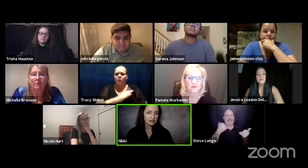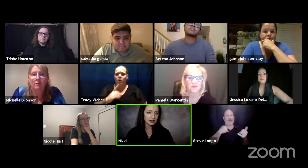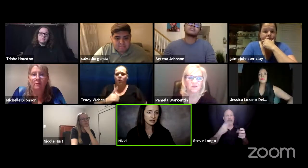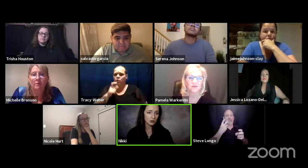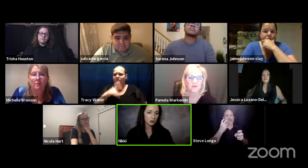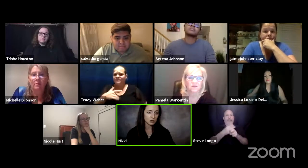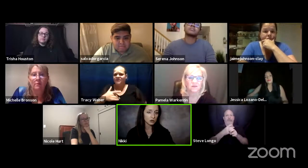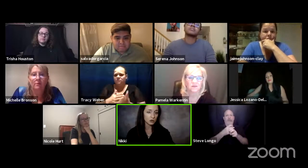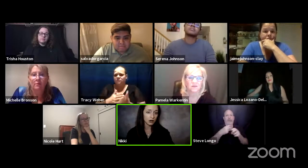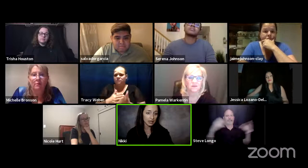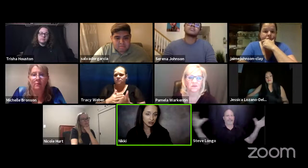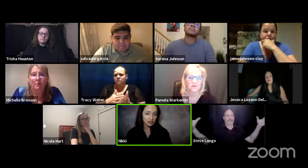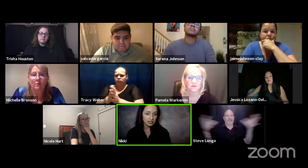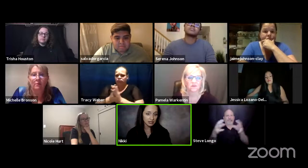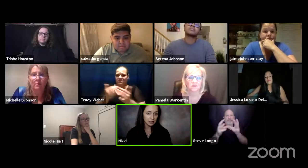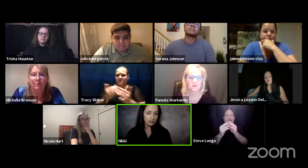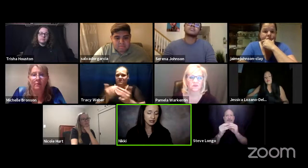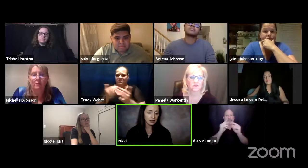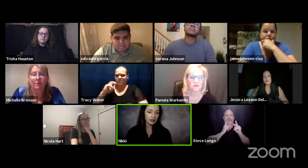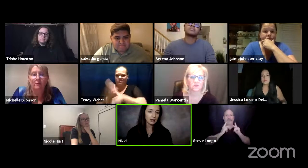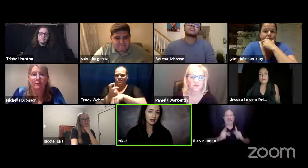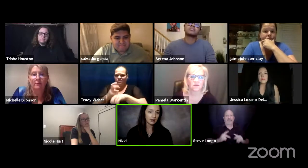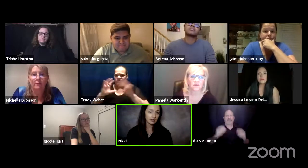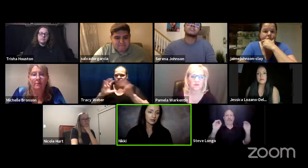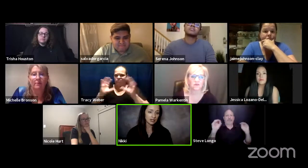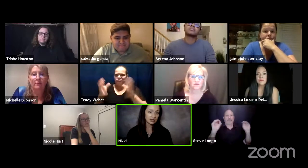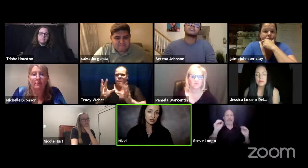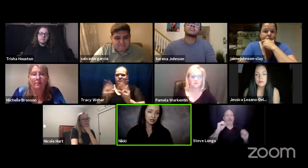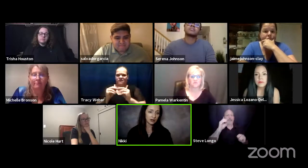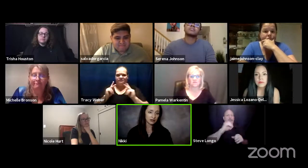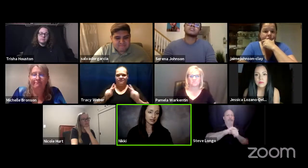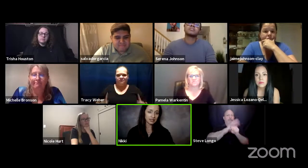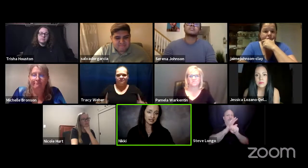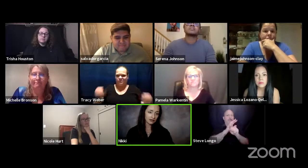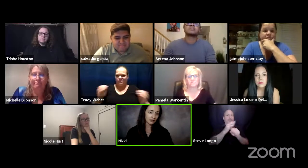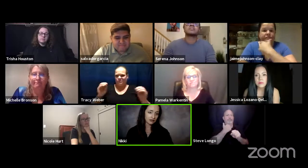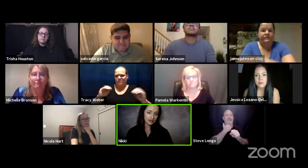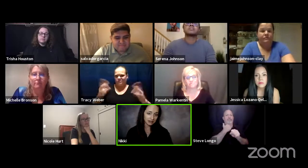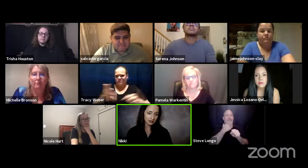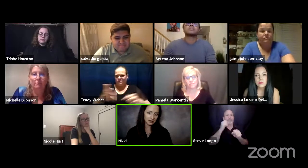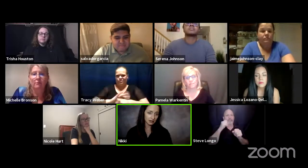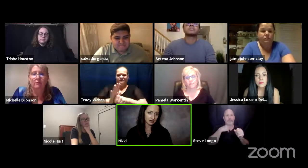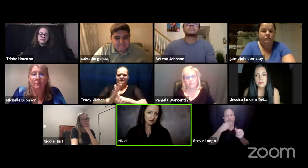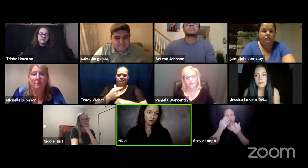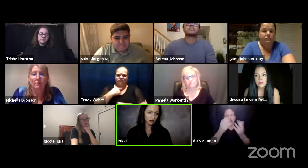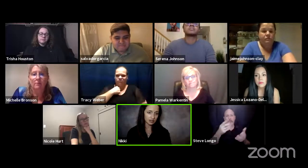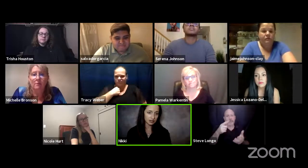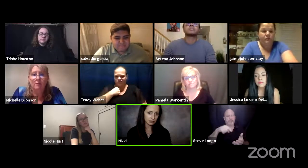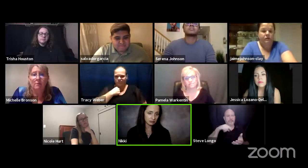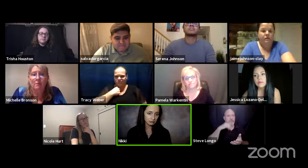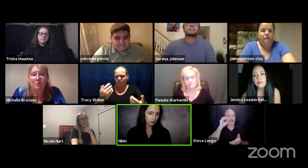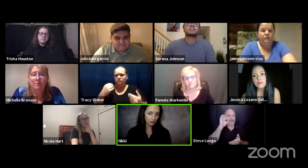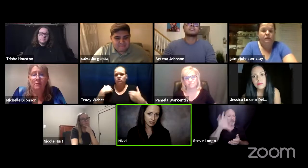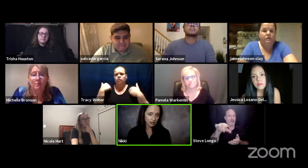that those who are interested, it's really hard to get together physically as COVID is preventing